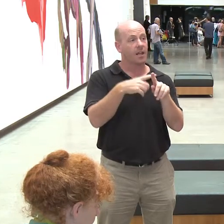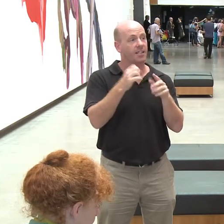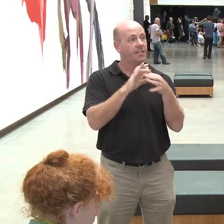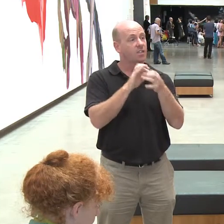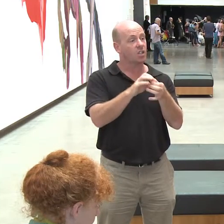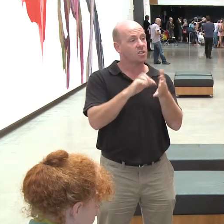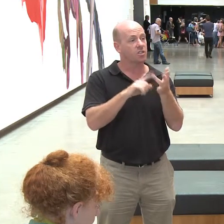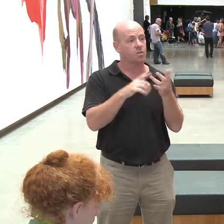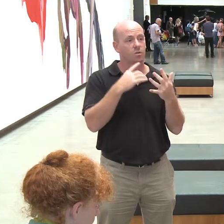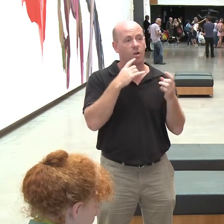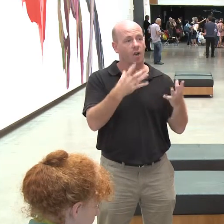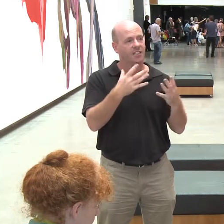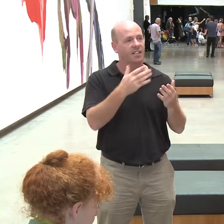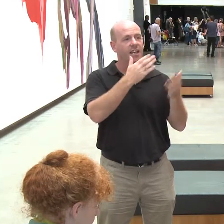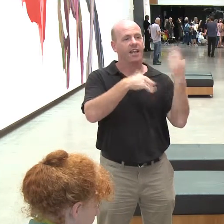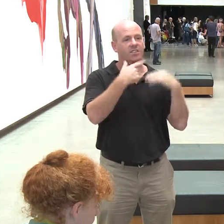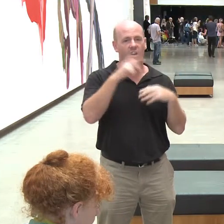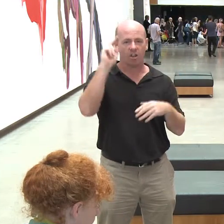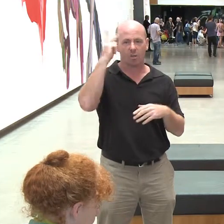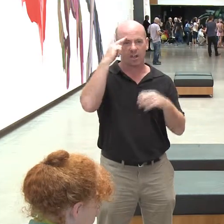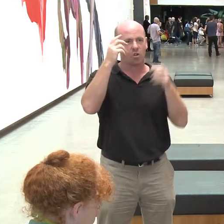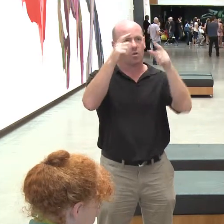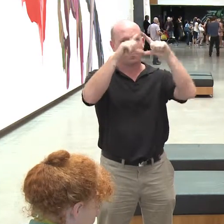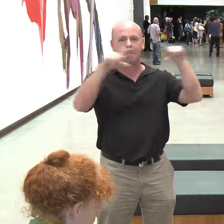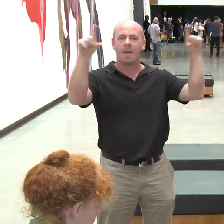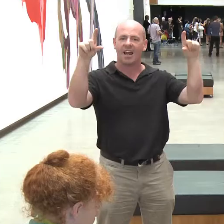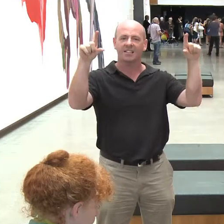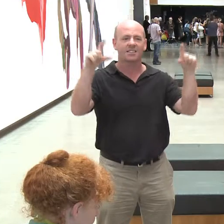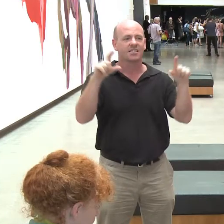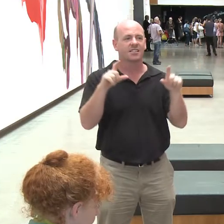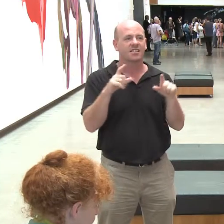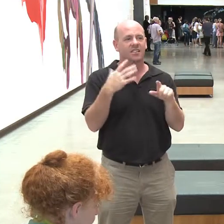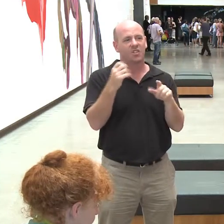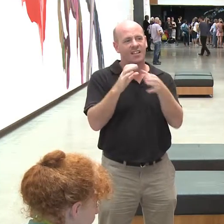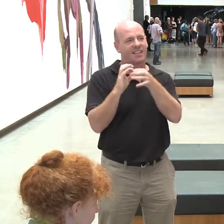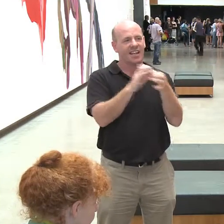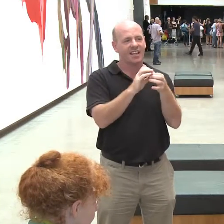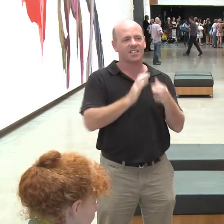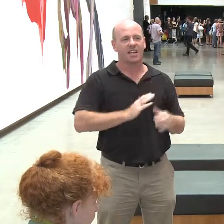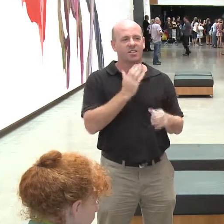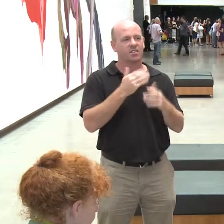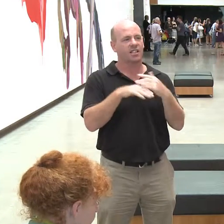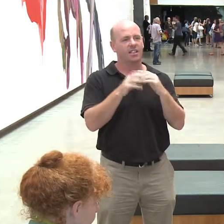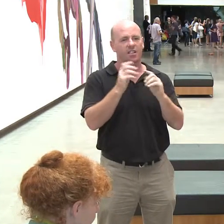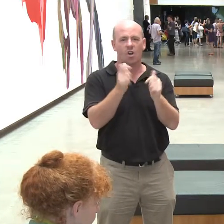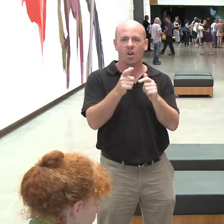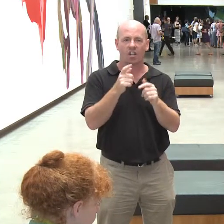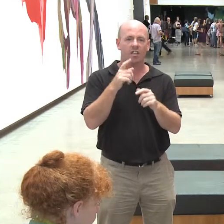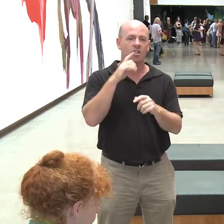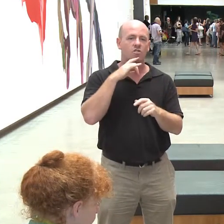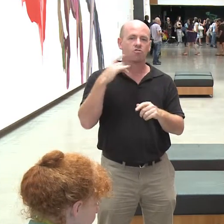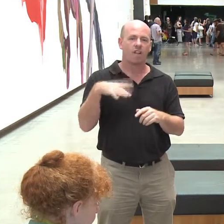associations to obviously historical political banners. You know, there is a connection and an interest in early Russian